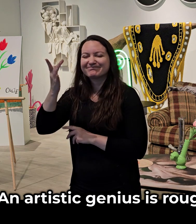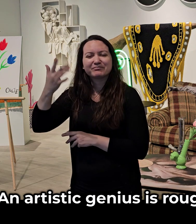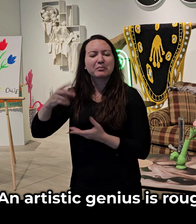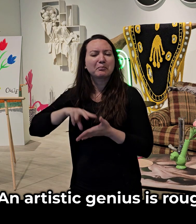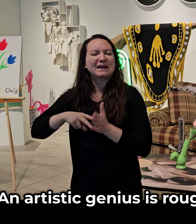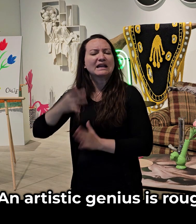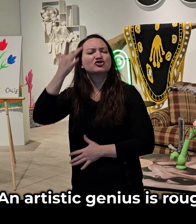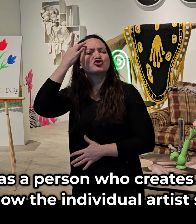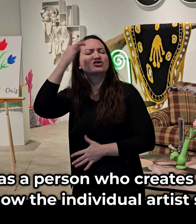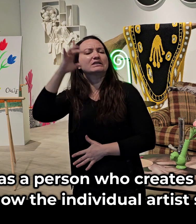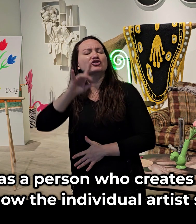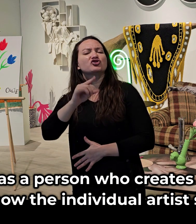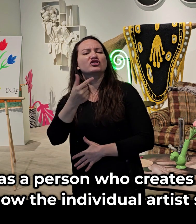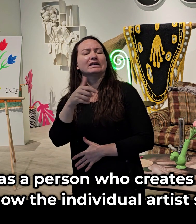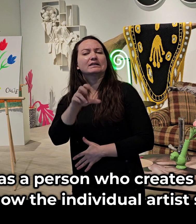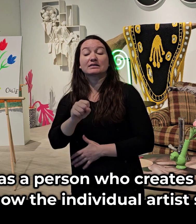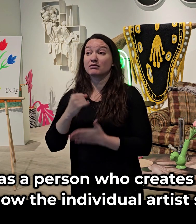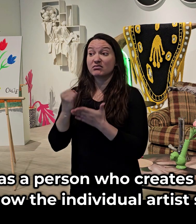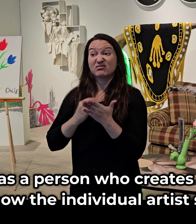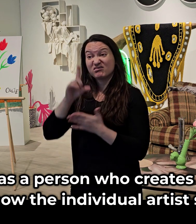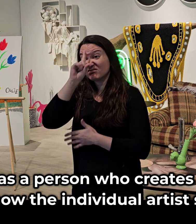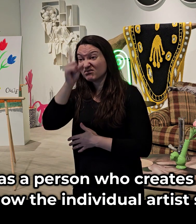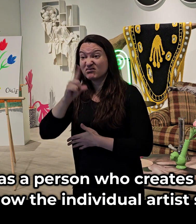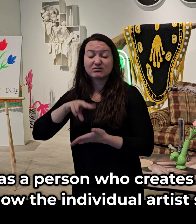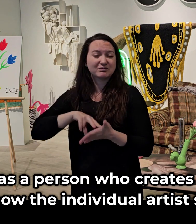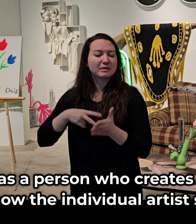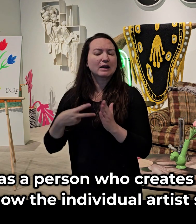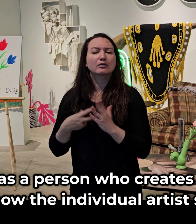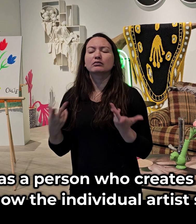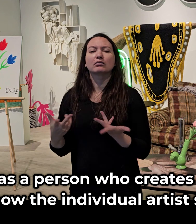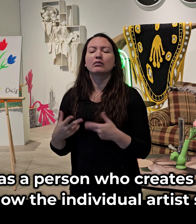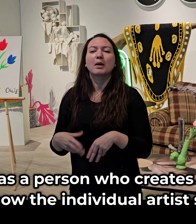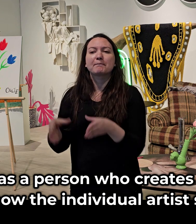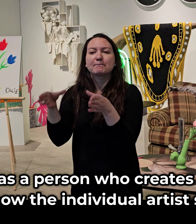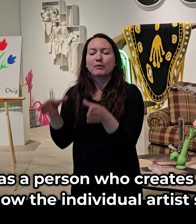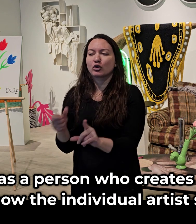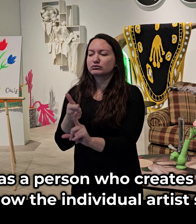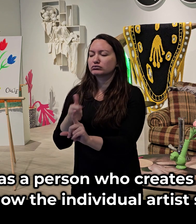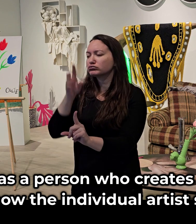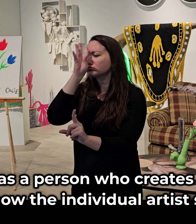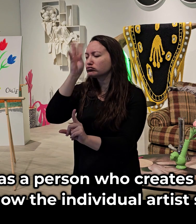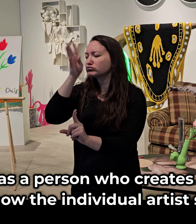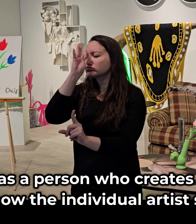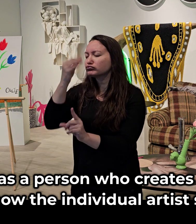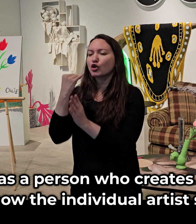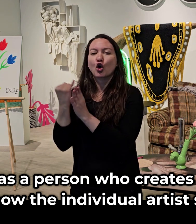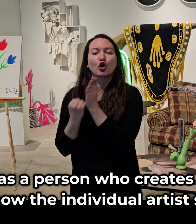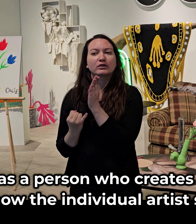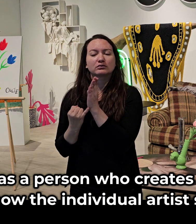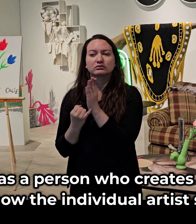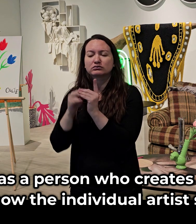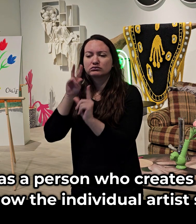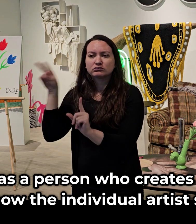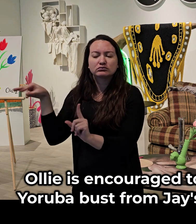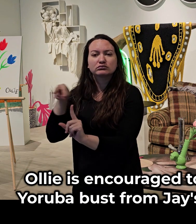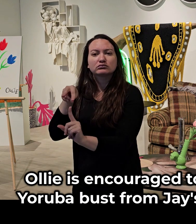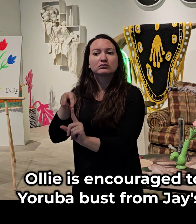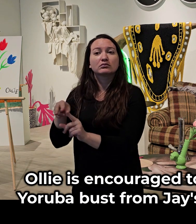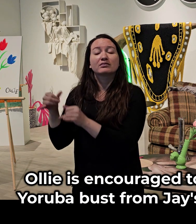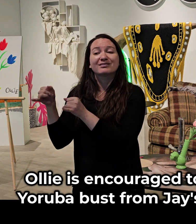roughly described as a person who creates art that highlights how the individual artist sees the world. Ollie is